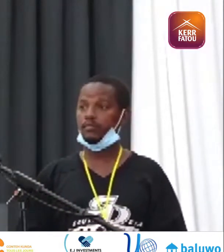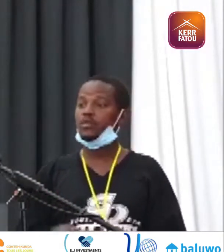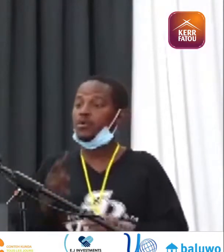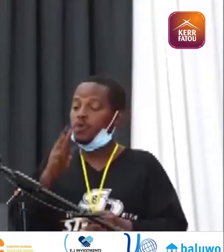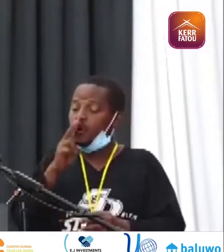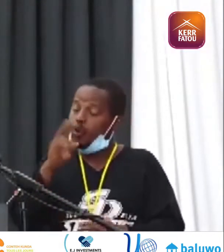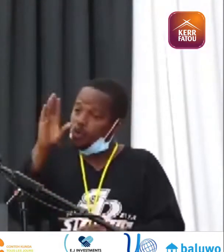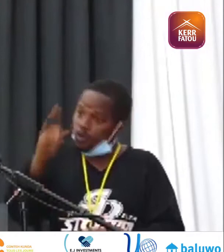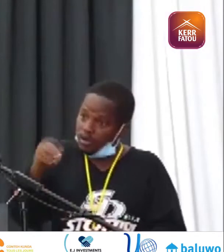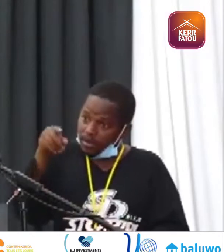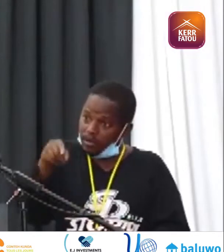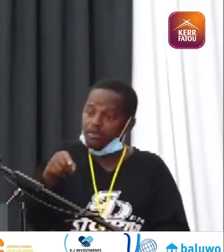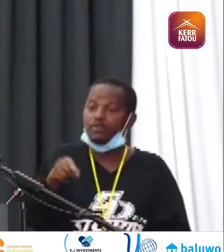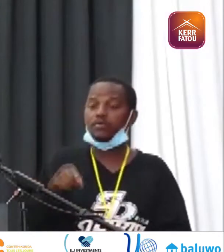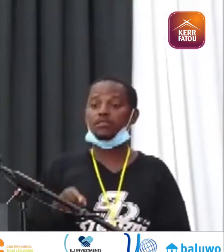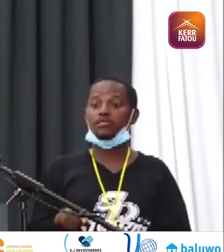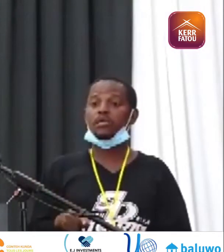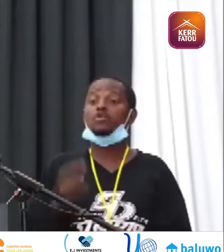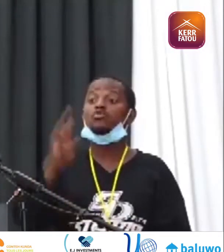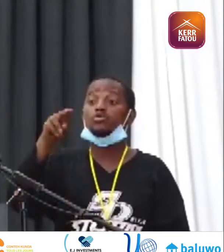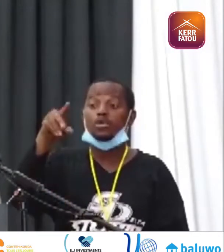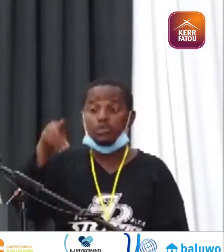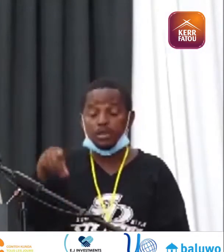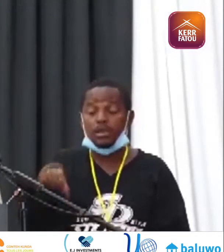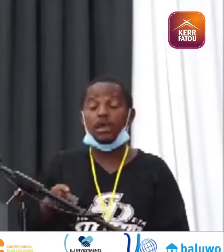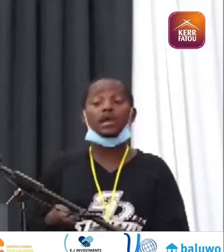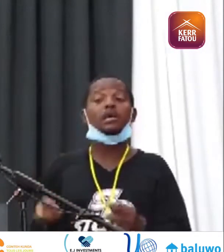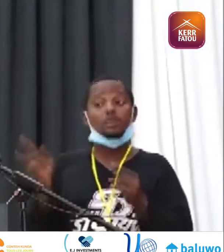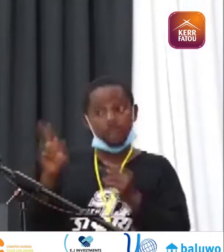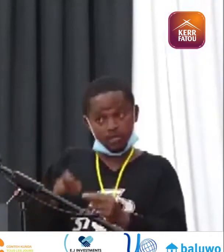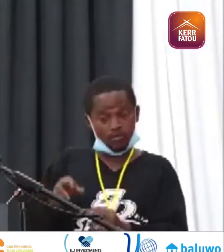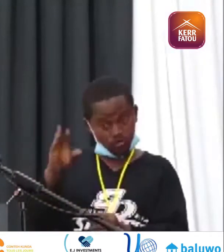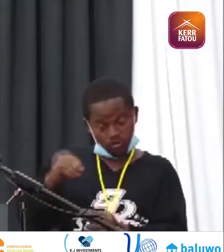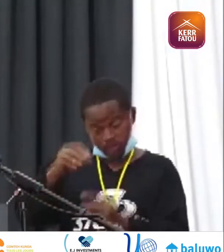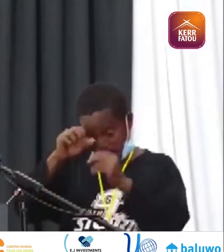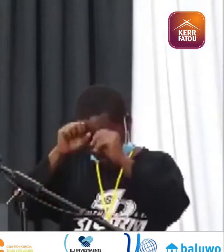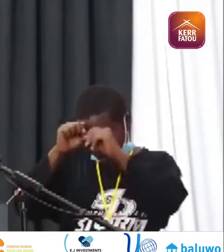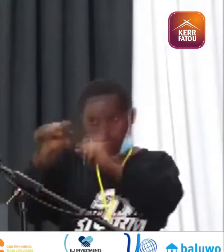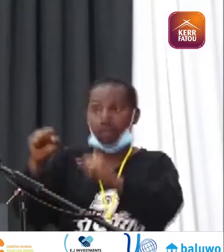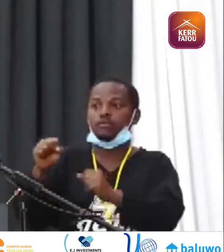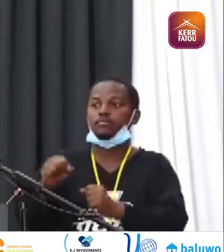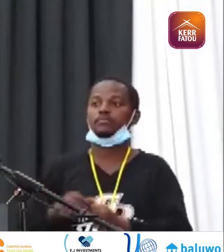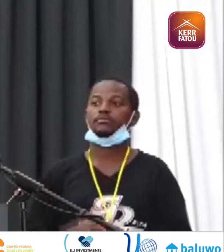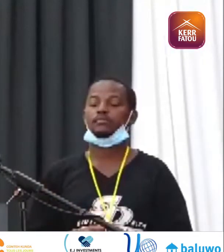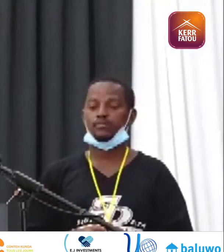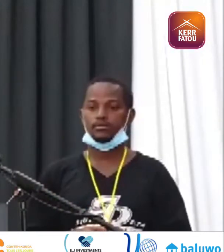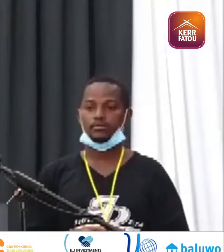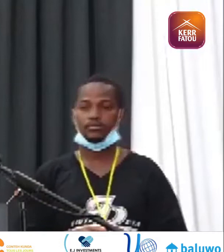Who did this? The UDP representatives in government.